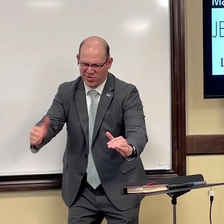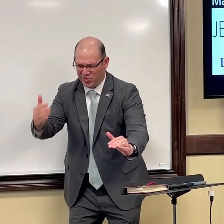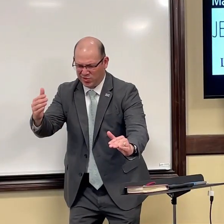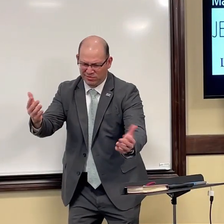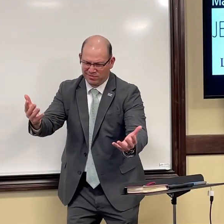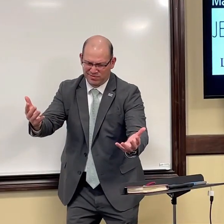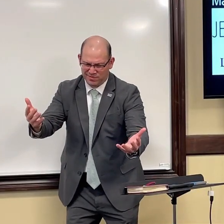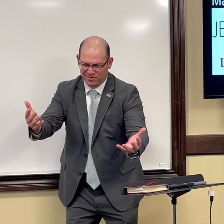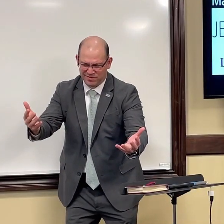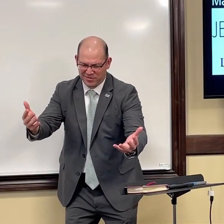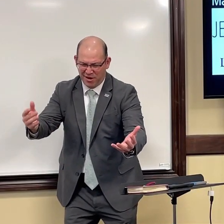he's kind of low. He's kind of,